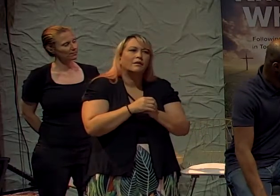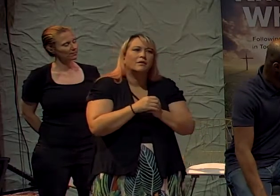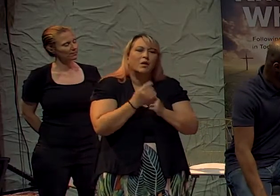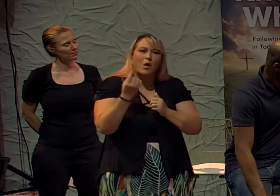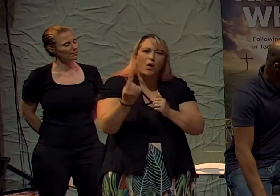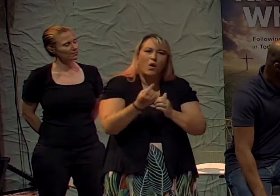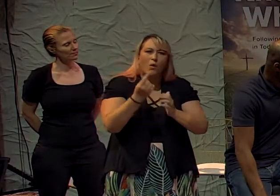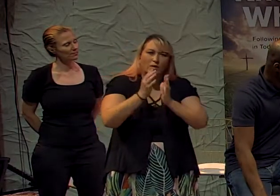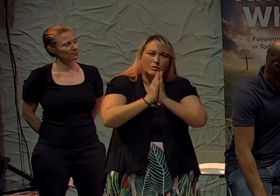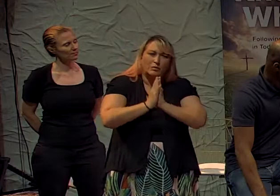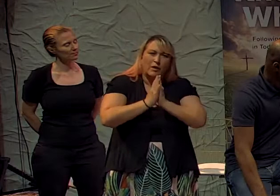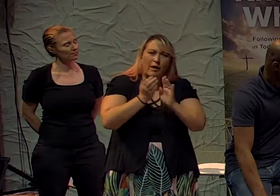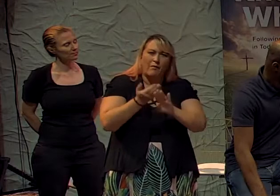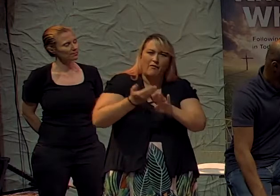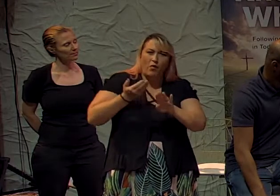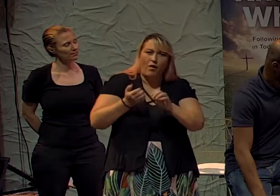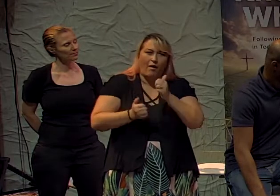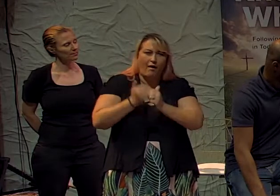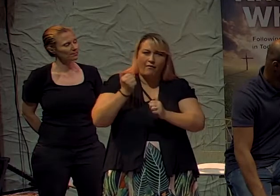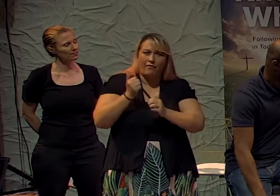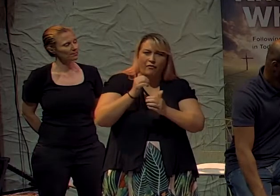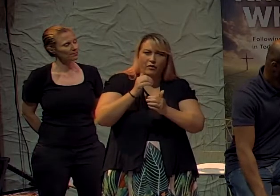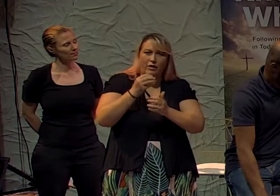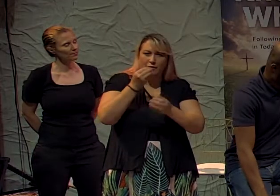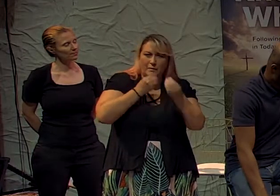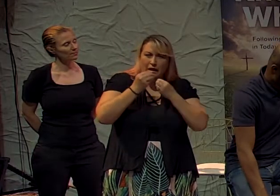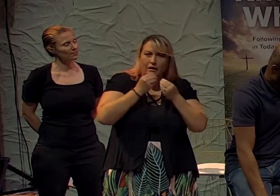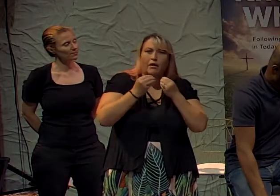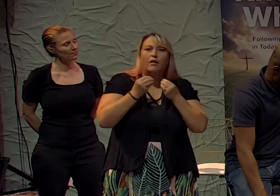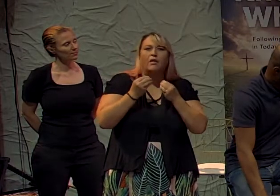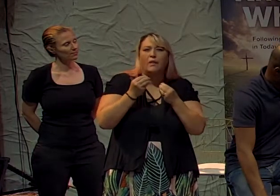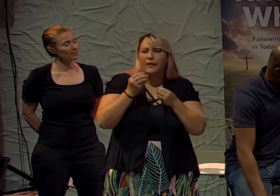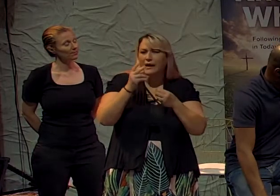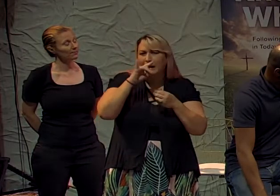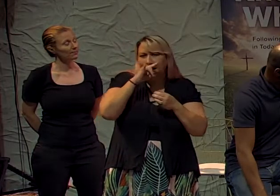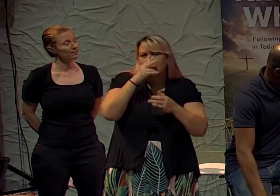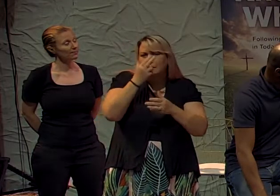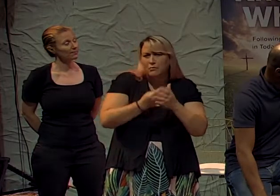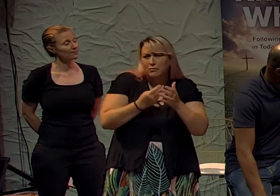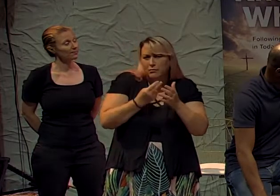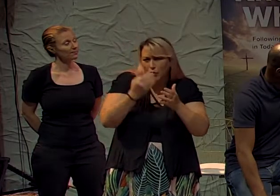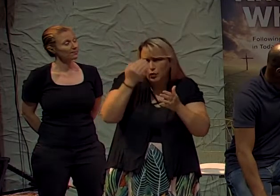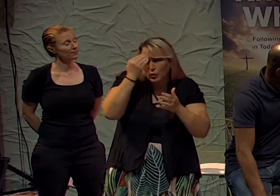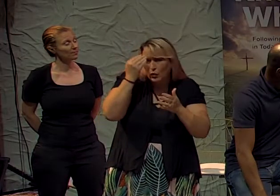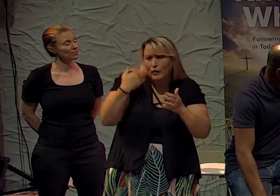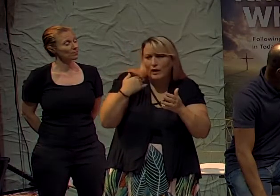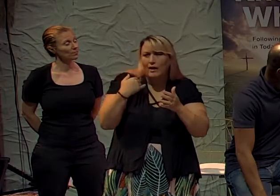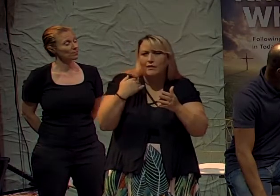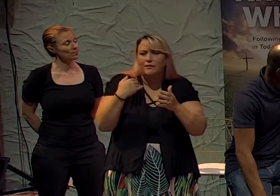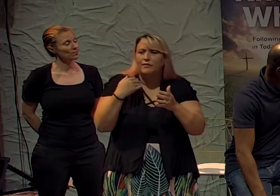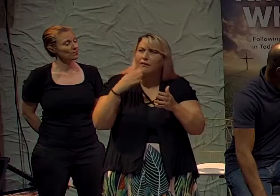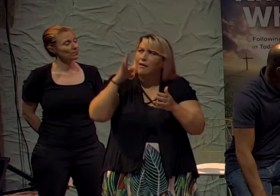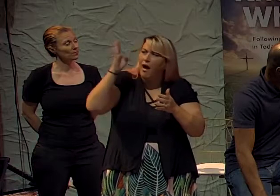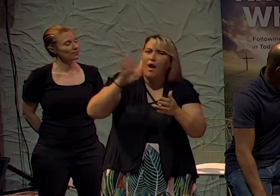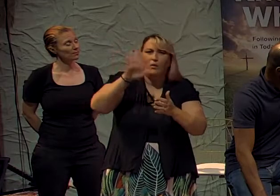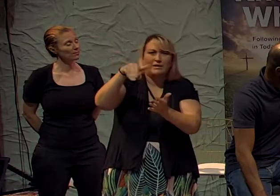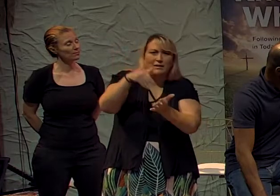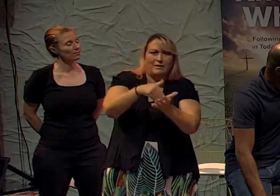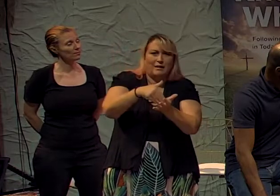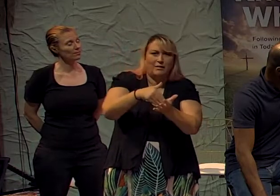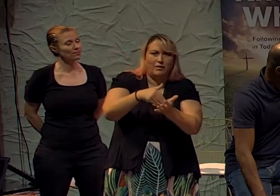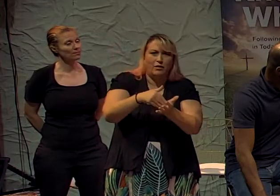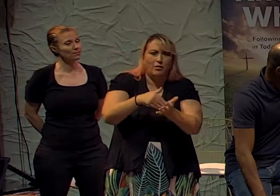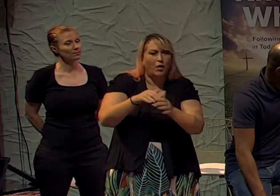prayed before every meal. The kids knew that God was center. Right. You know, again, not that it was every day. We tried, but raising